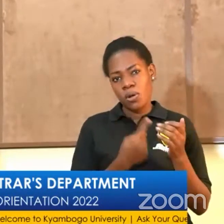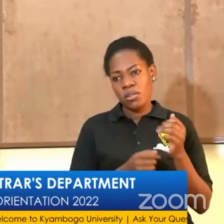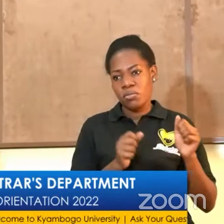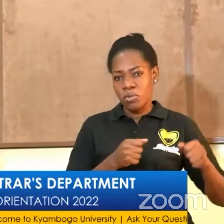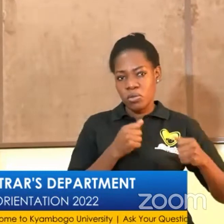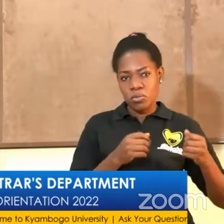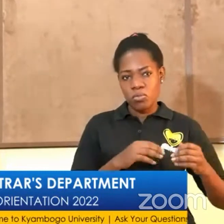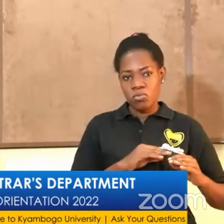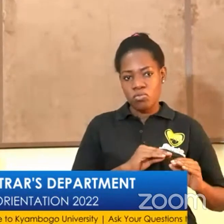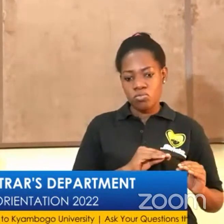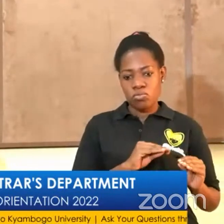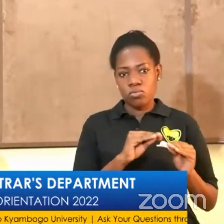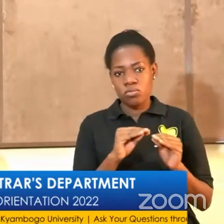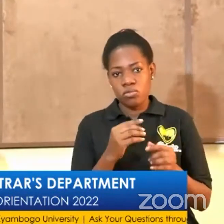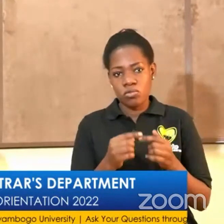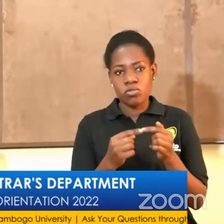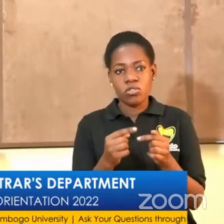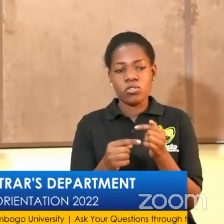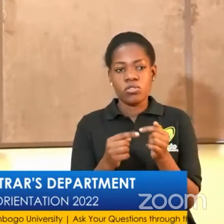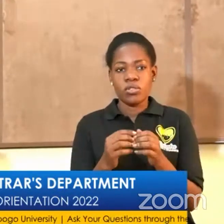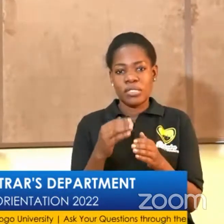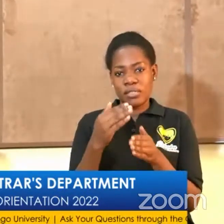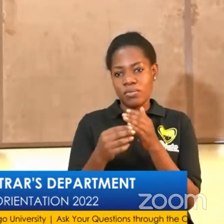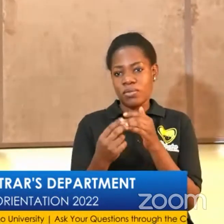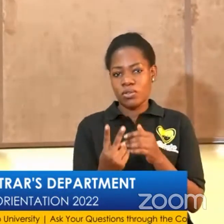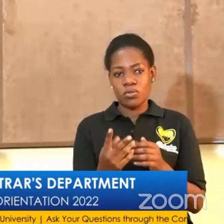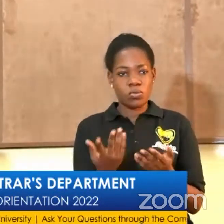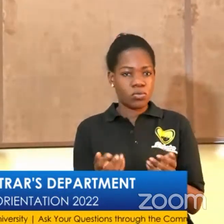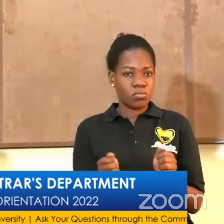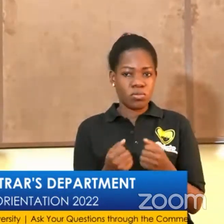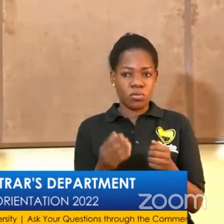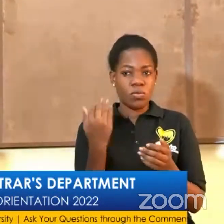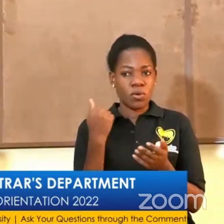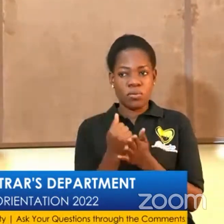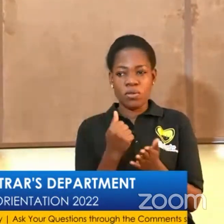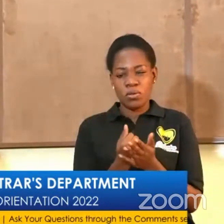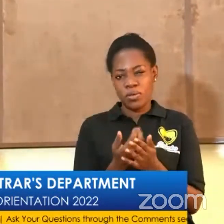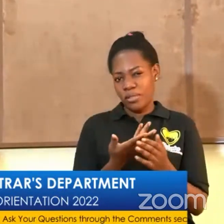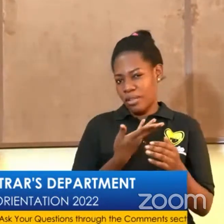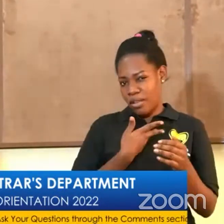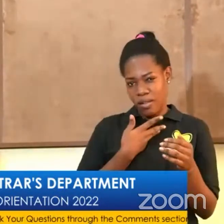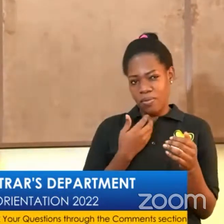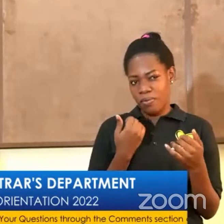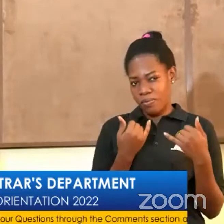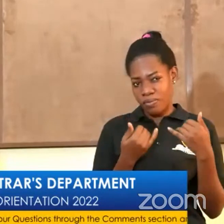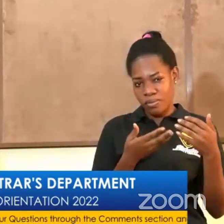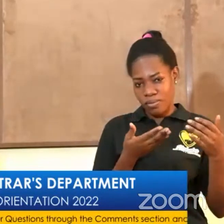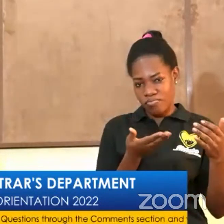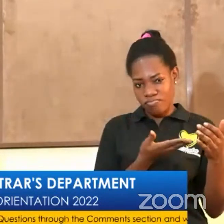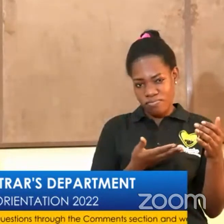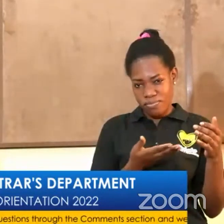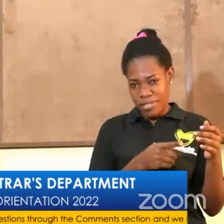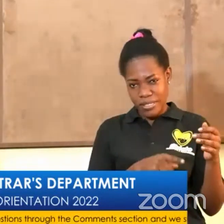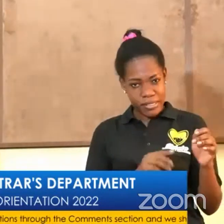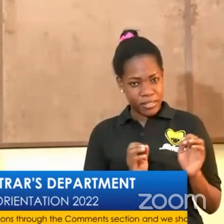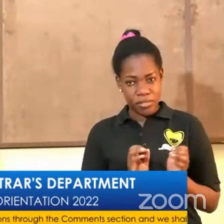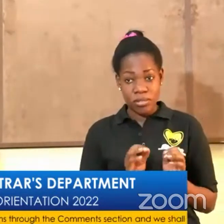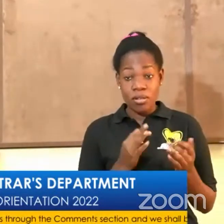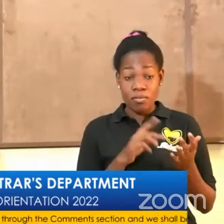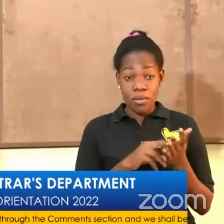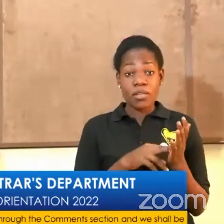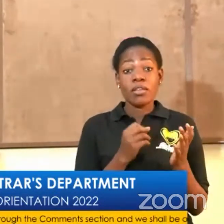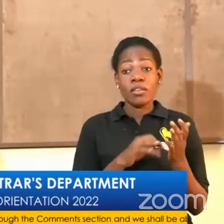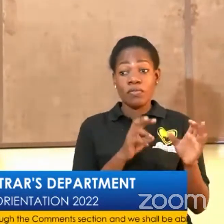2 because you have nothing to base on. So when you withdraw in semester 1, it means the